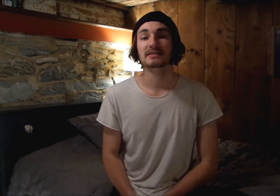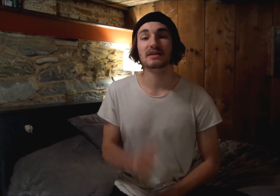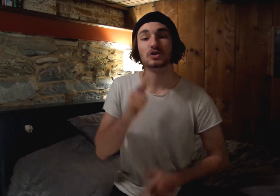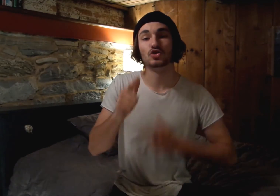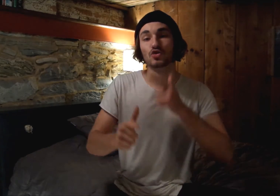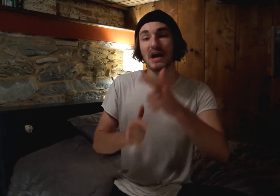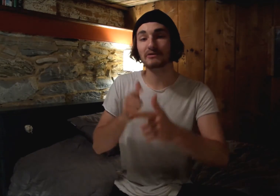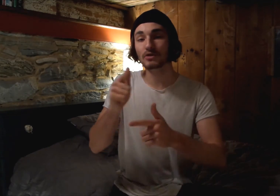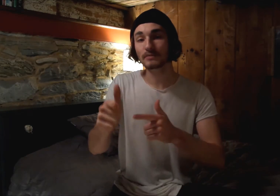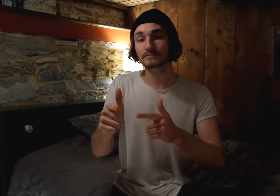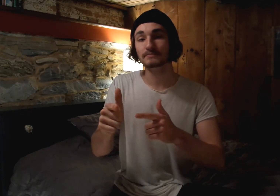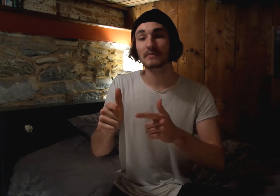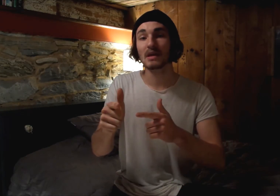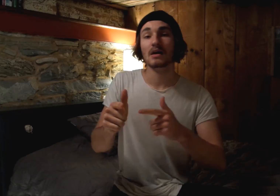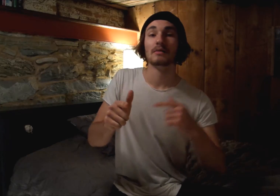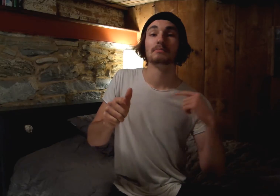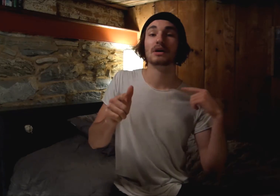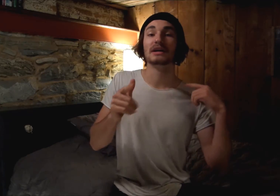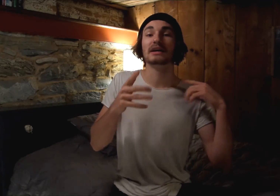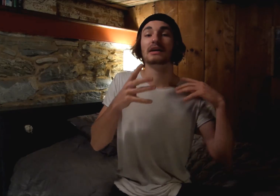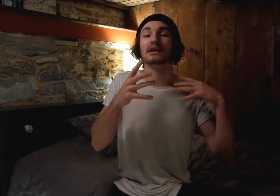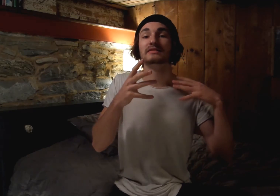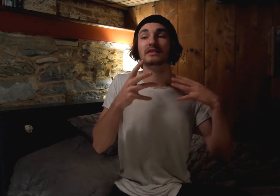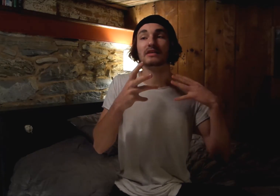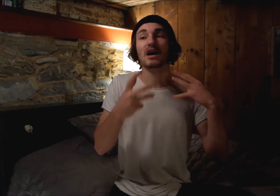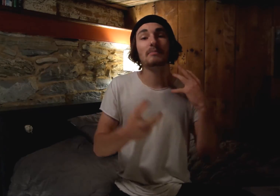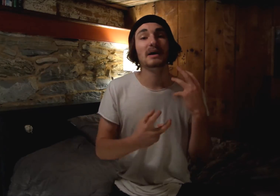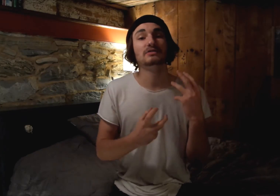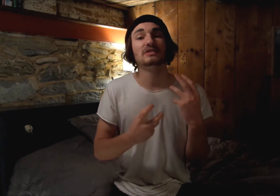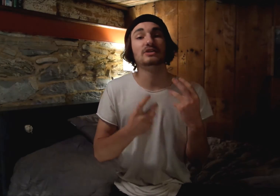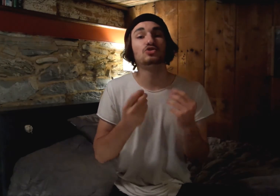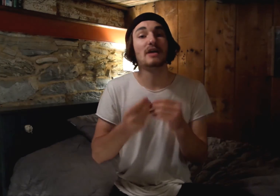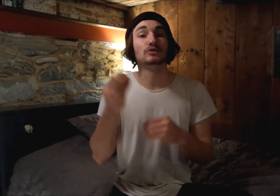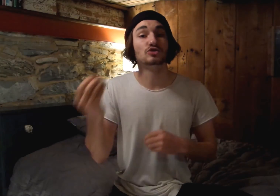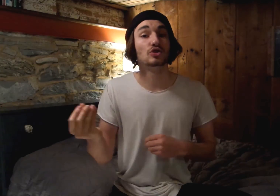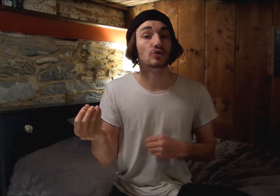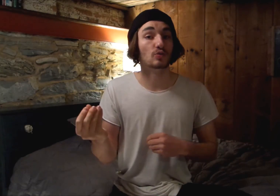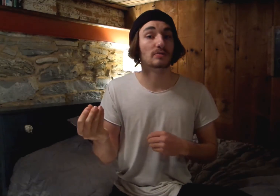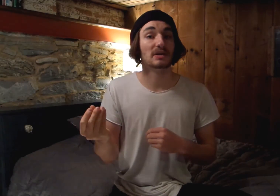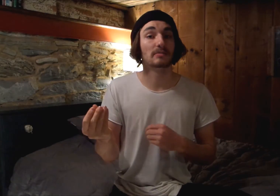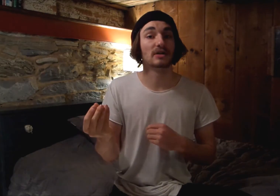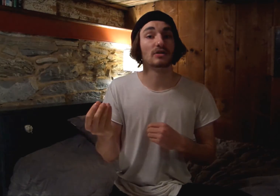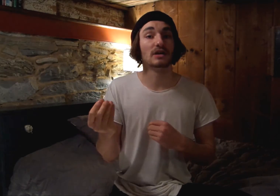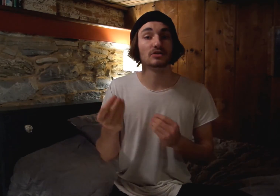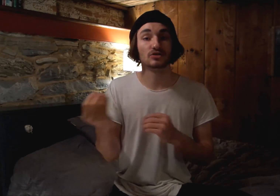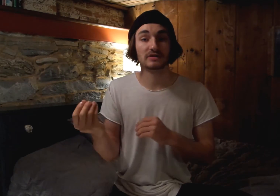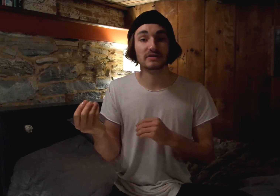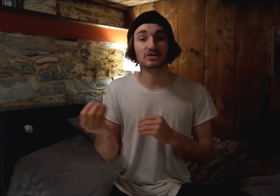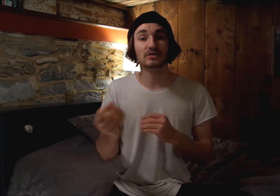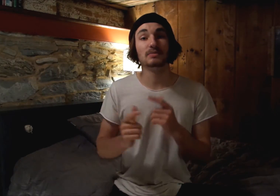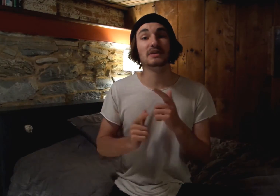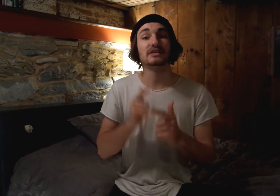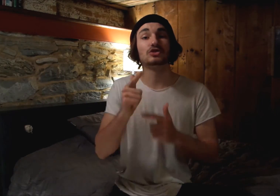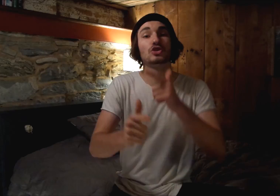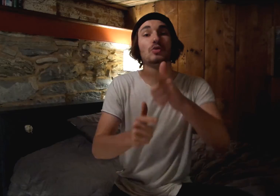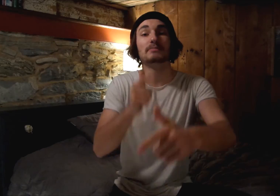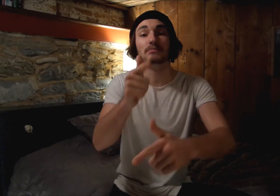sign travel, but it's compounds like travel to would be a better English translation because I show it